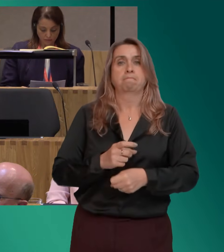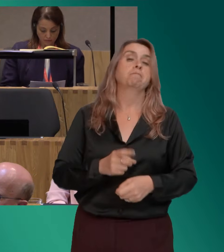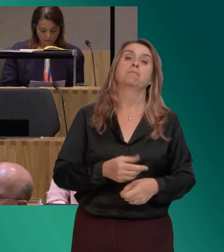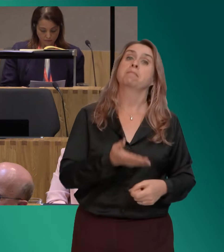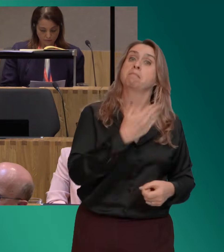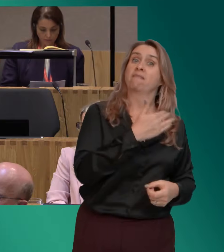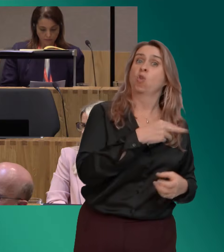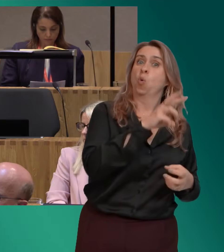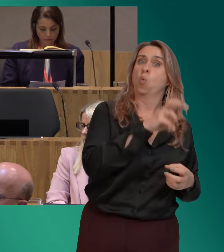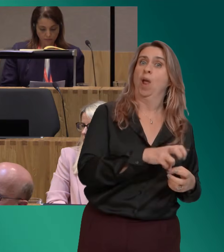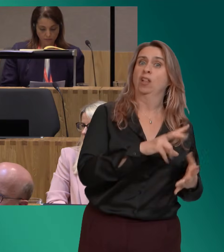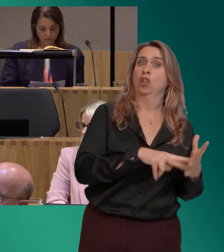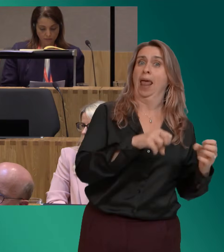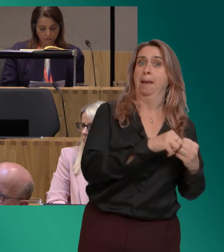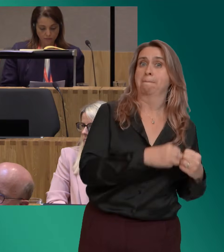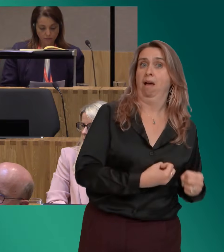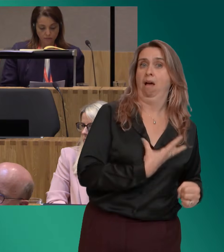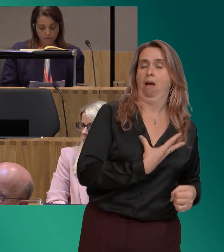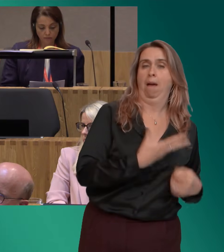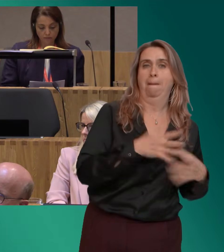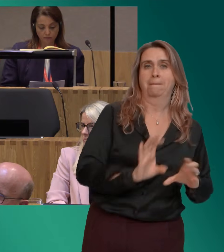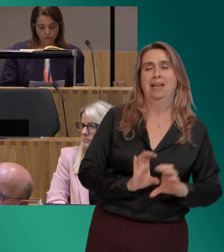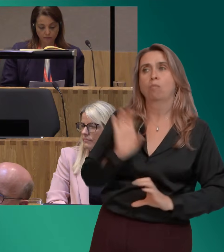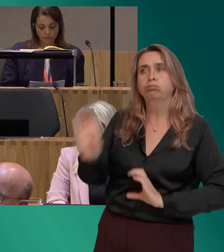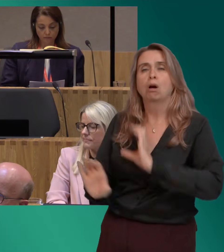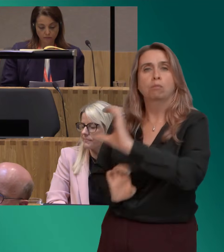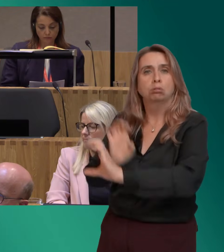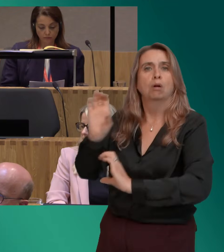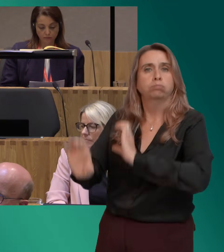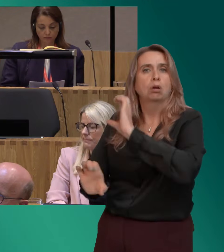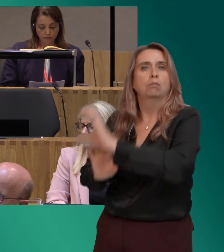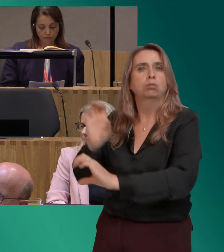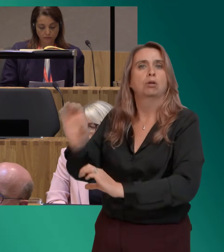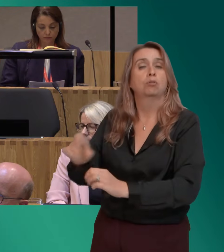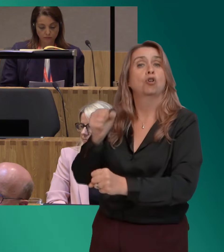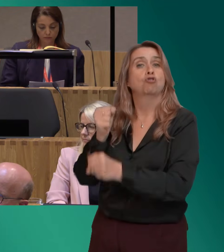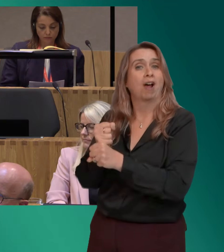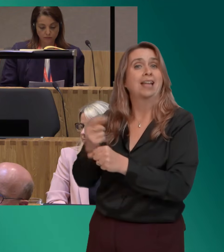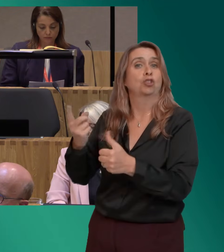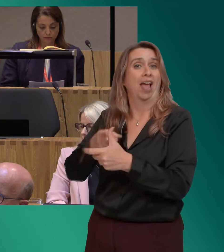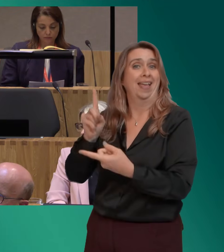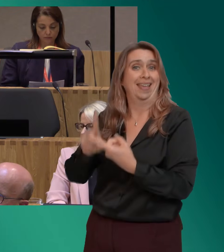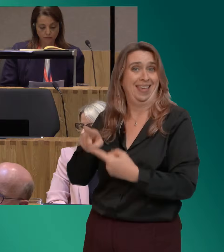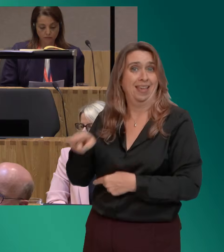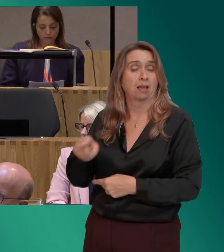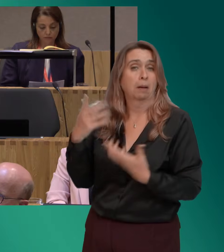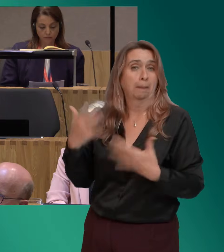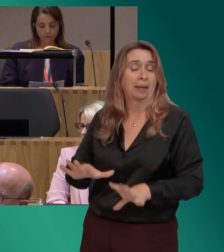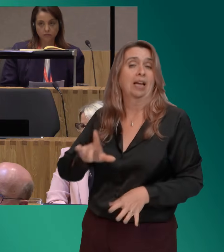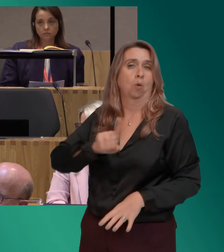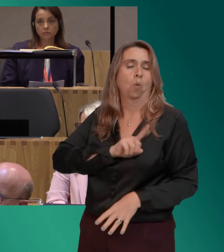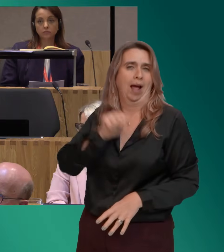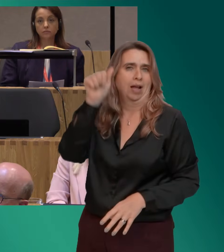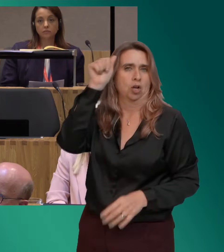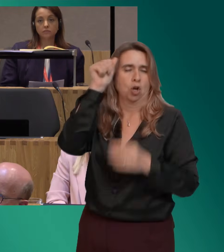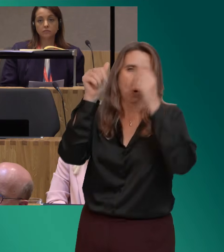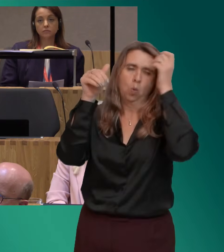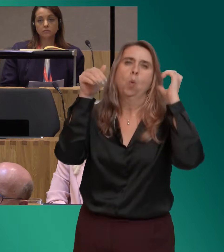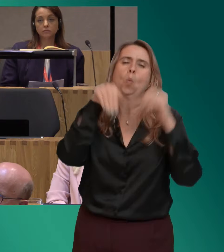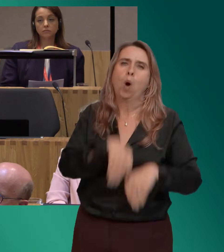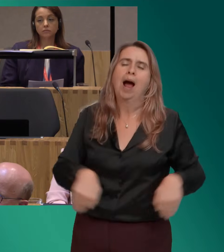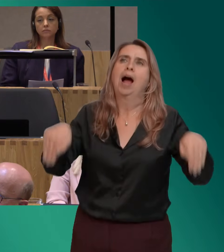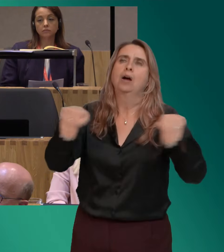Labour Government invested significantly in the Grange Accident Emergency Department because the unacceptably long waits and corridor